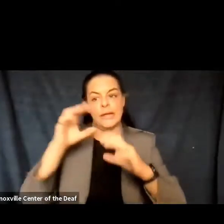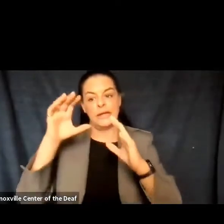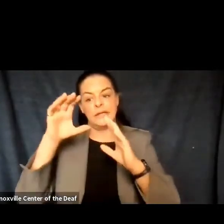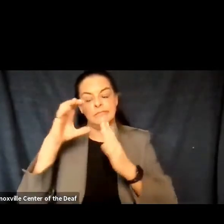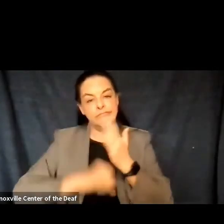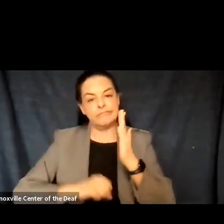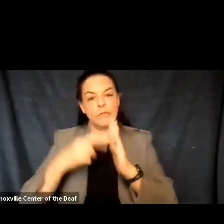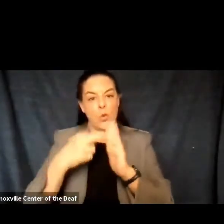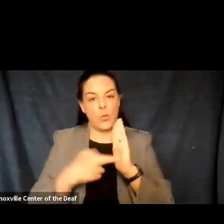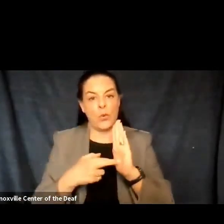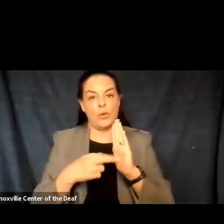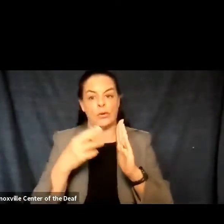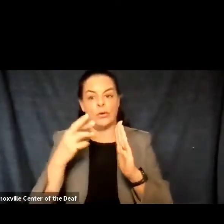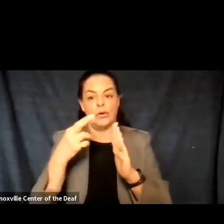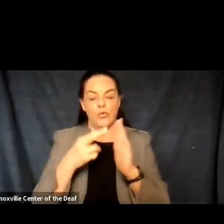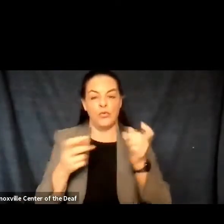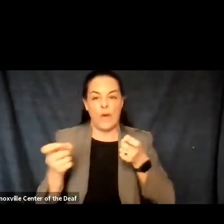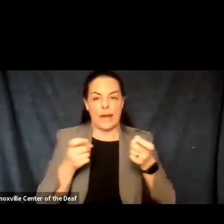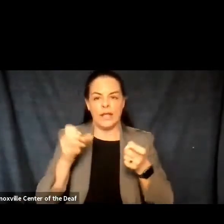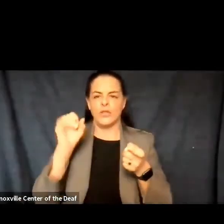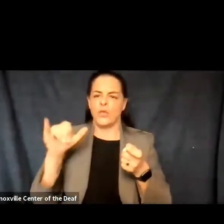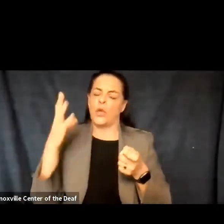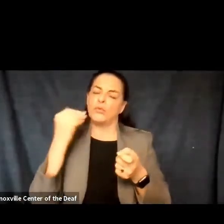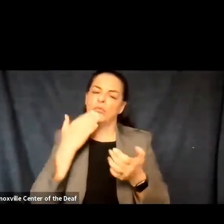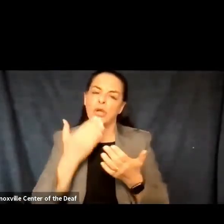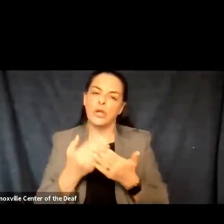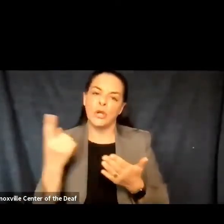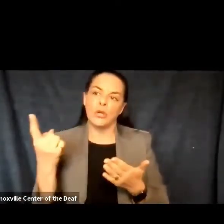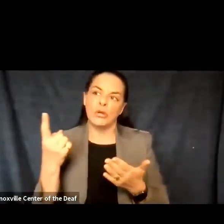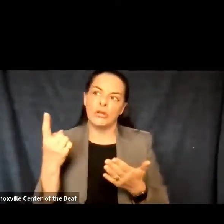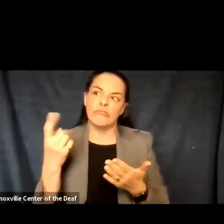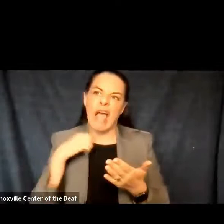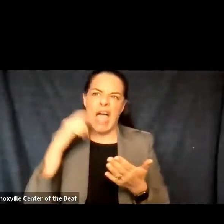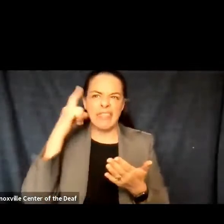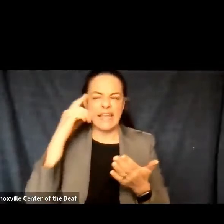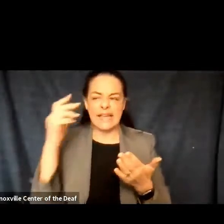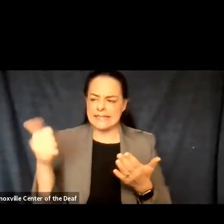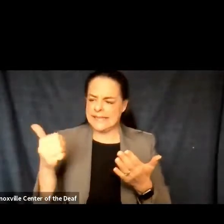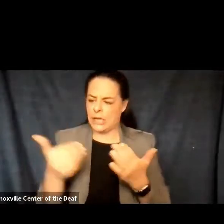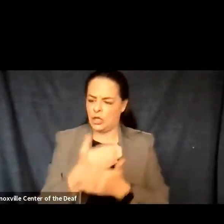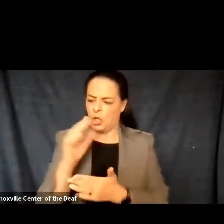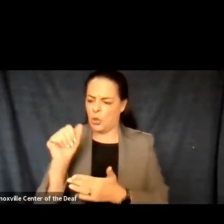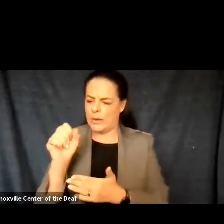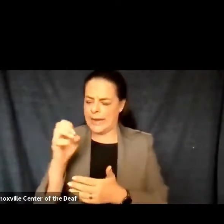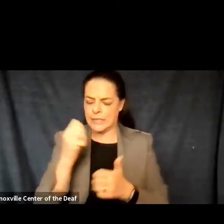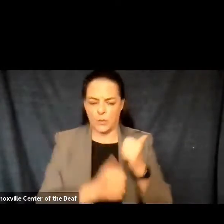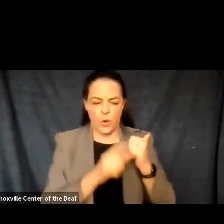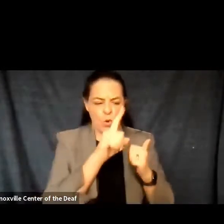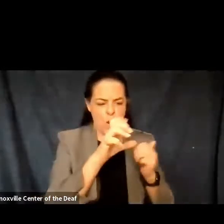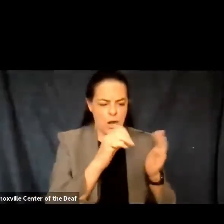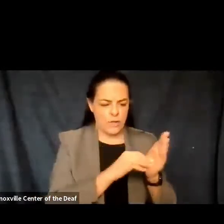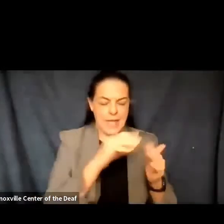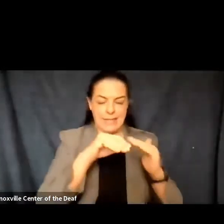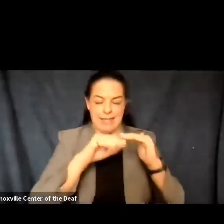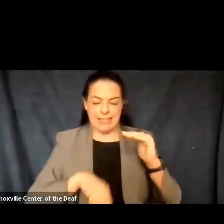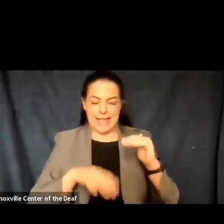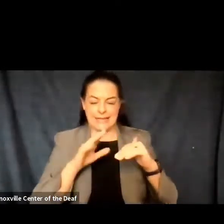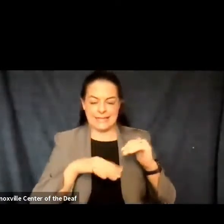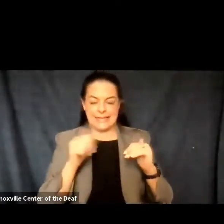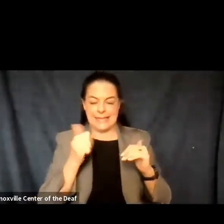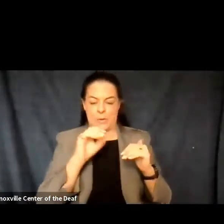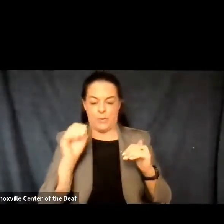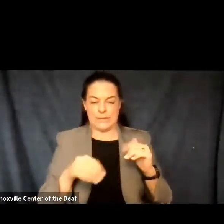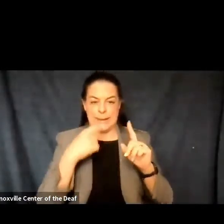And so those are probably pretty good ones. So those are looking at, I believe it's 10 new cases per 100,000 and a less than 10% positivity